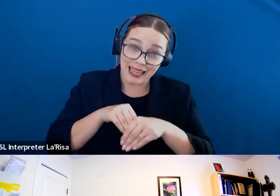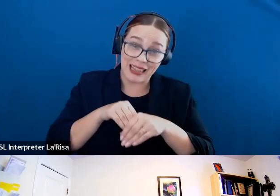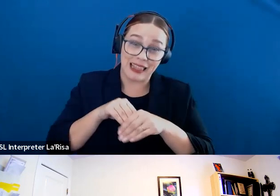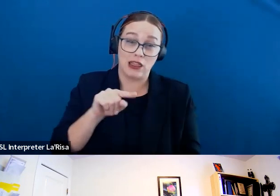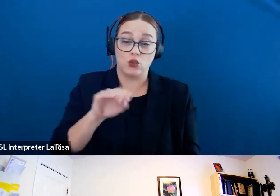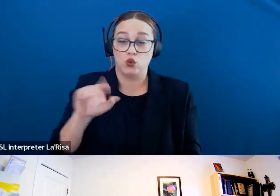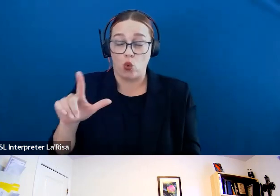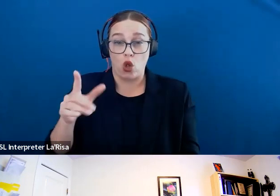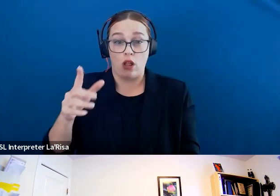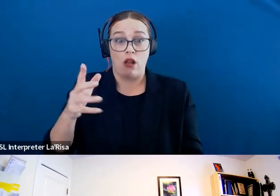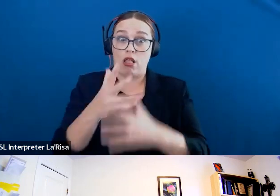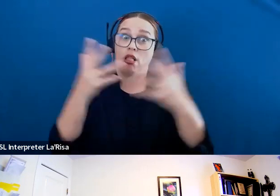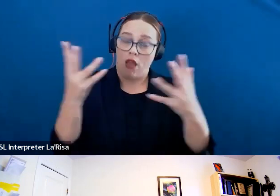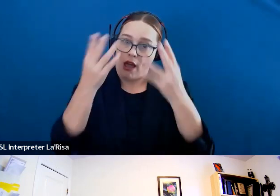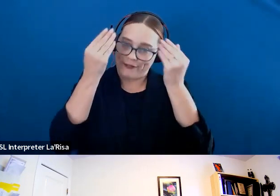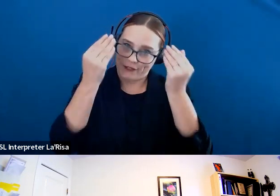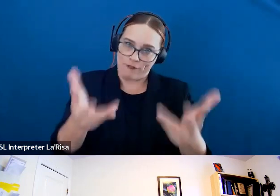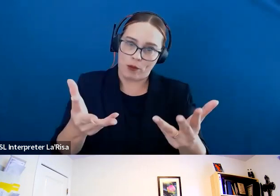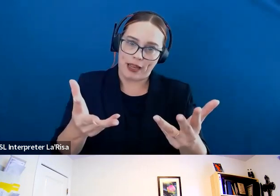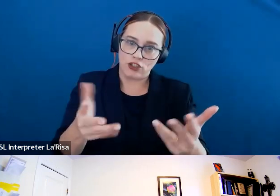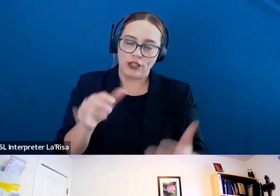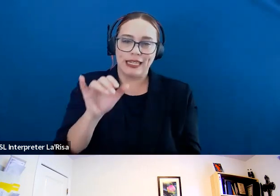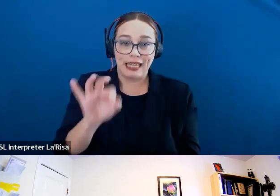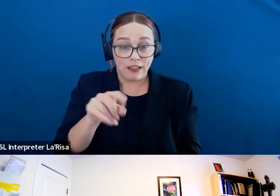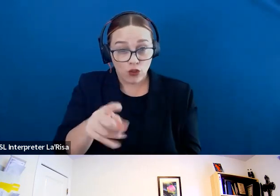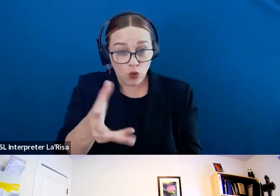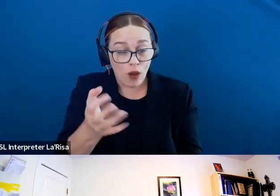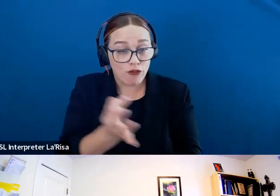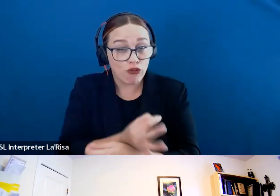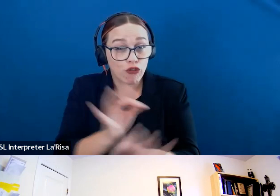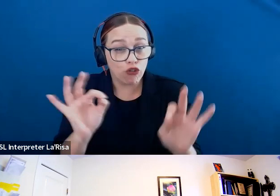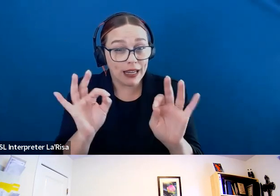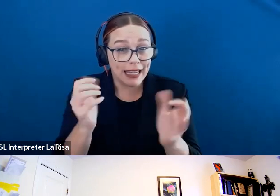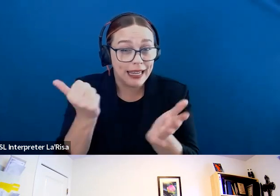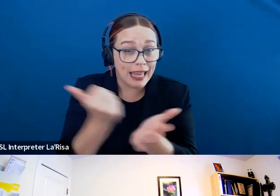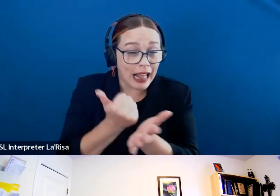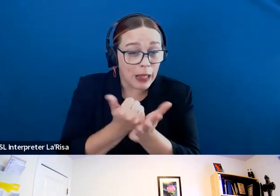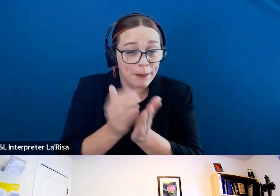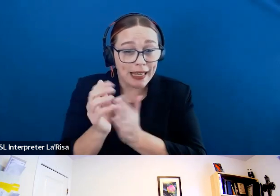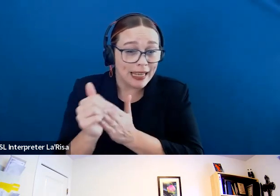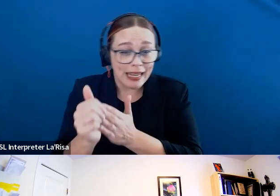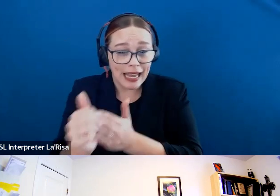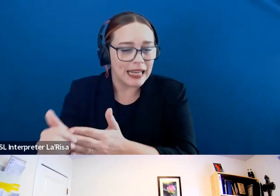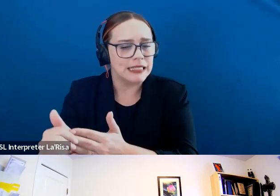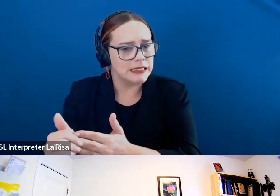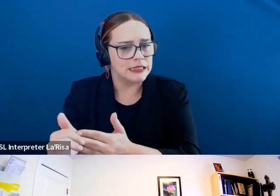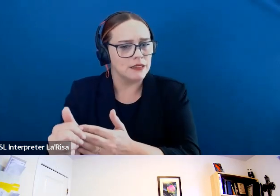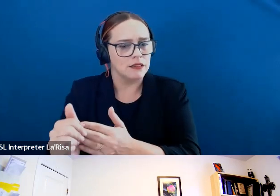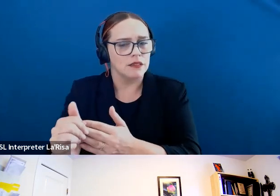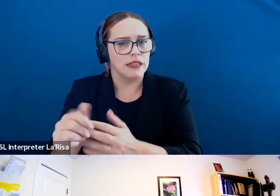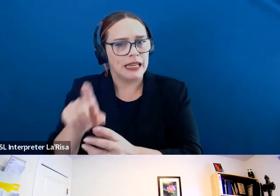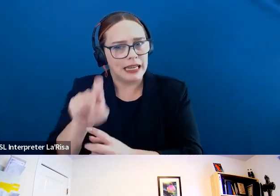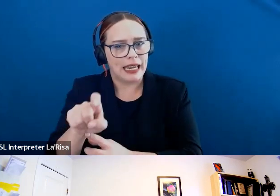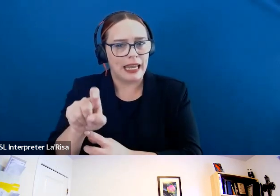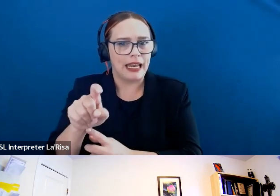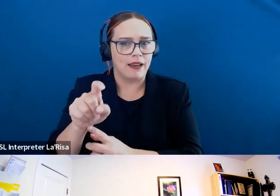just offer that free guidance if you're one of those CILs that really needs it or just maybe need a call for a